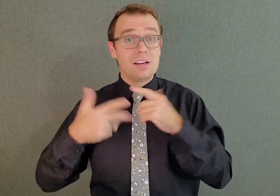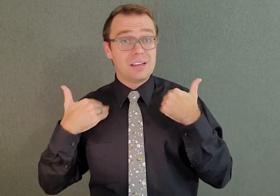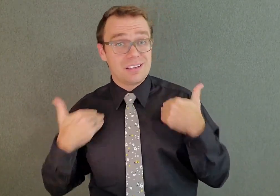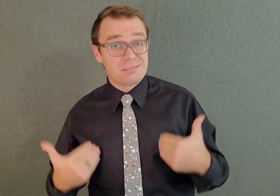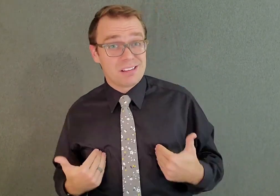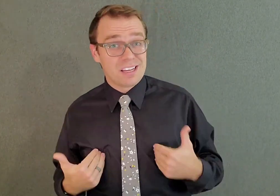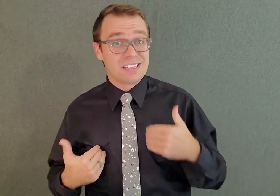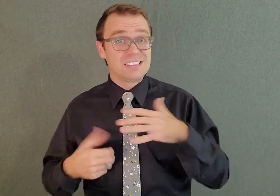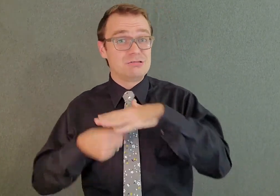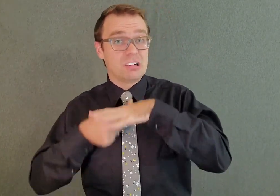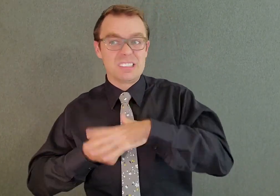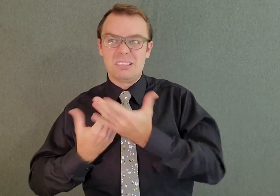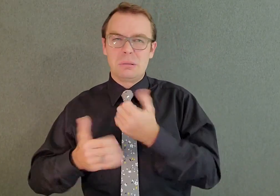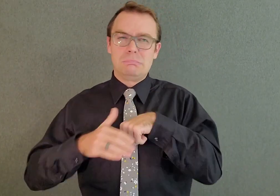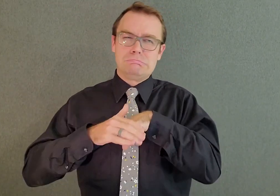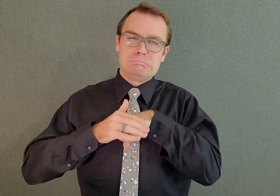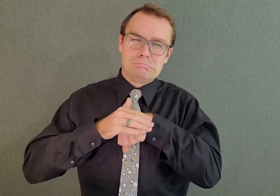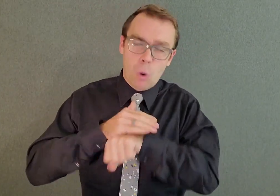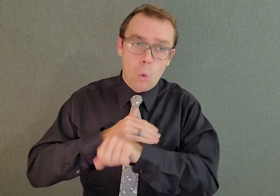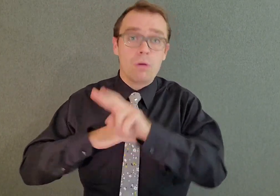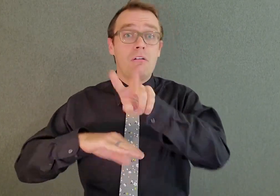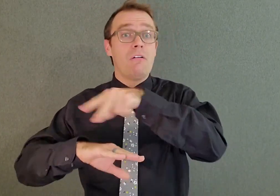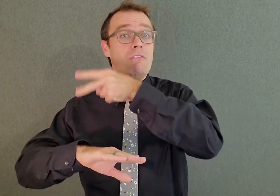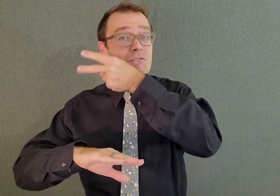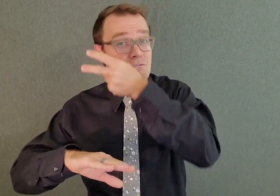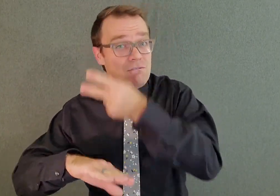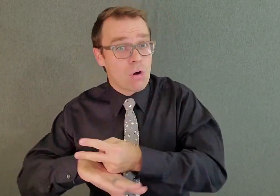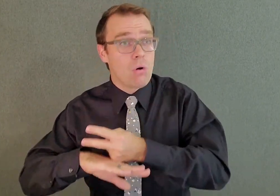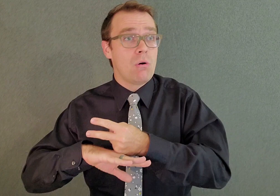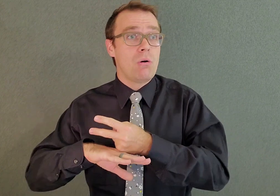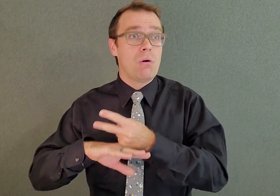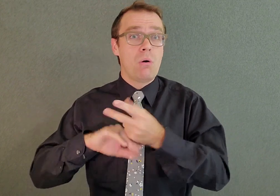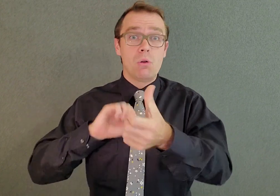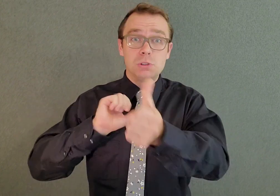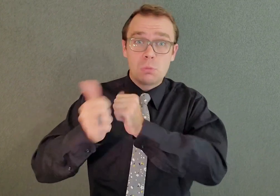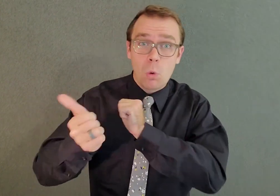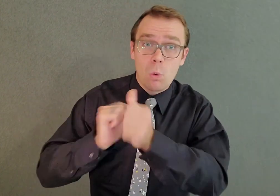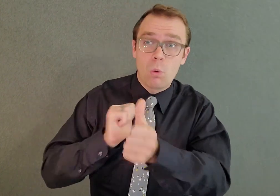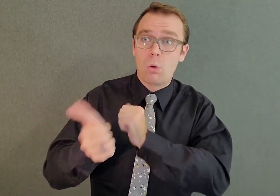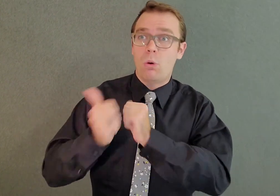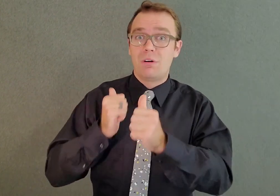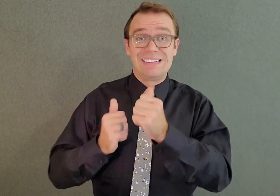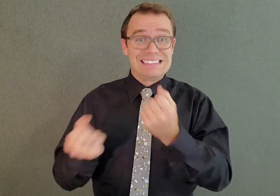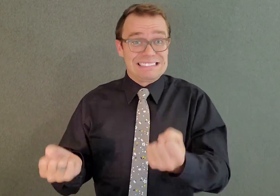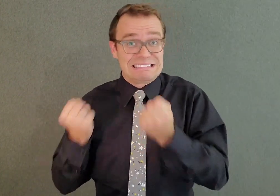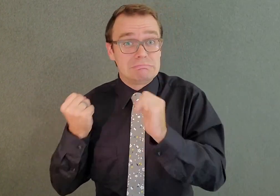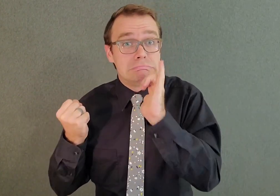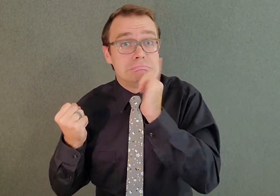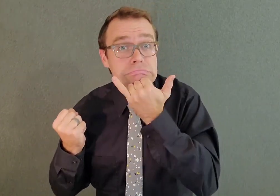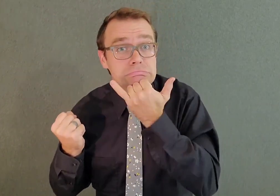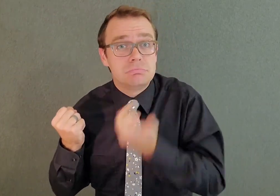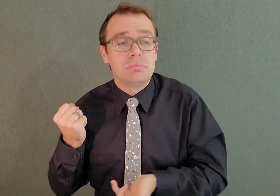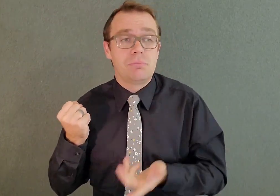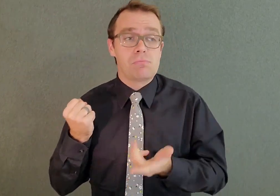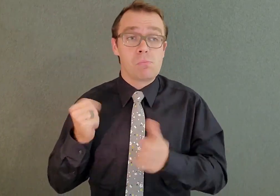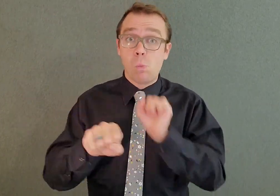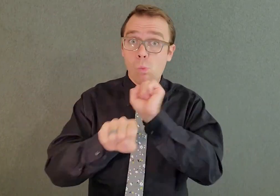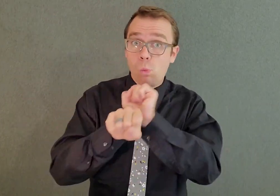Physical stresses, such as traumatic births, falls, extreme sport activity, improper exercising,